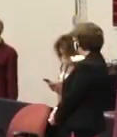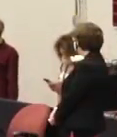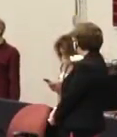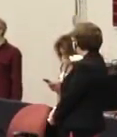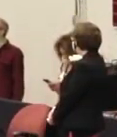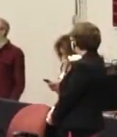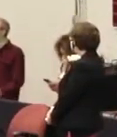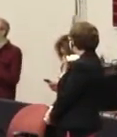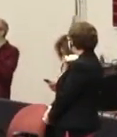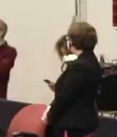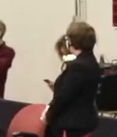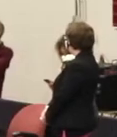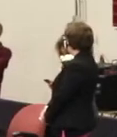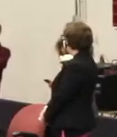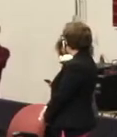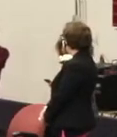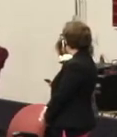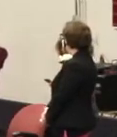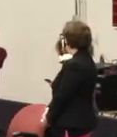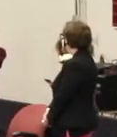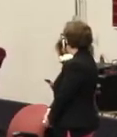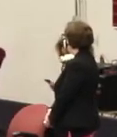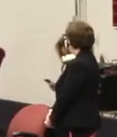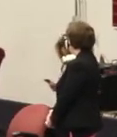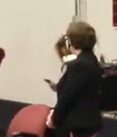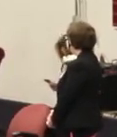Molly Elizabeth Tabak.